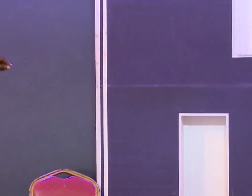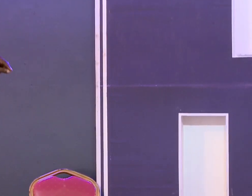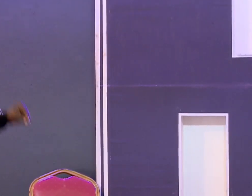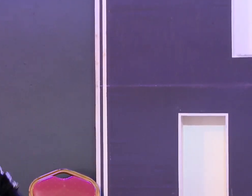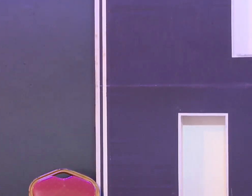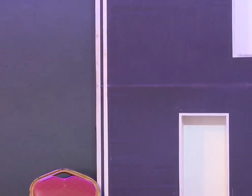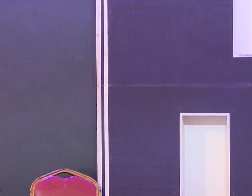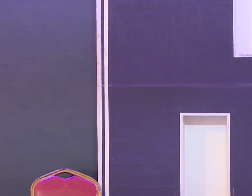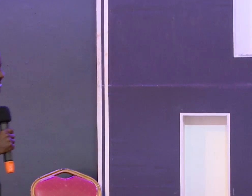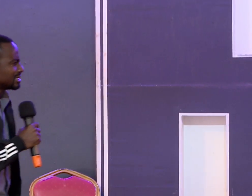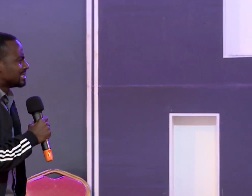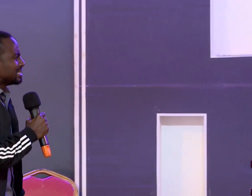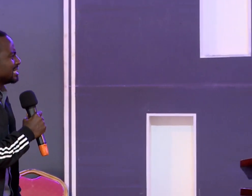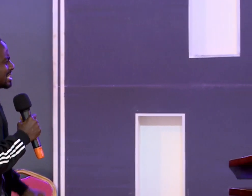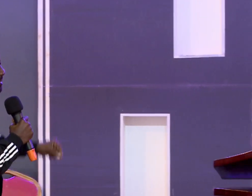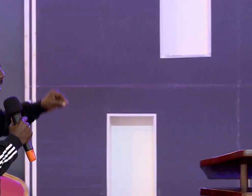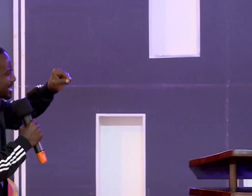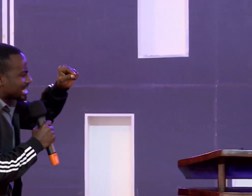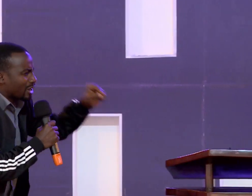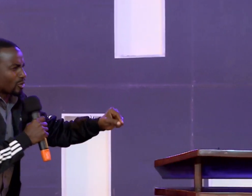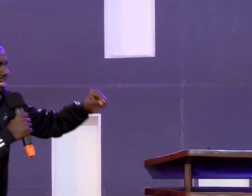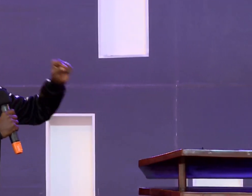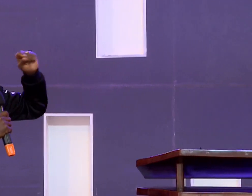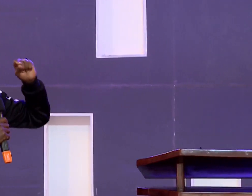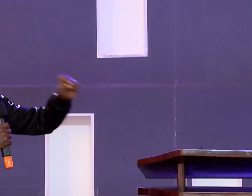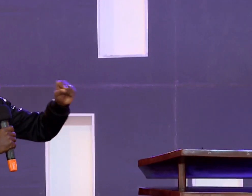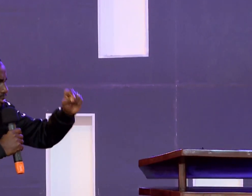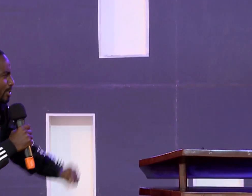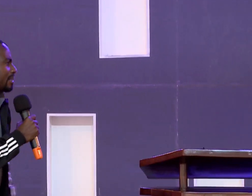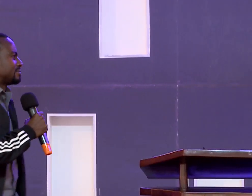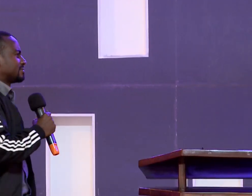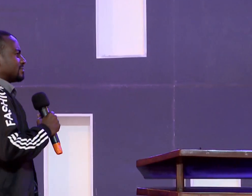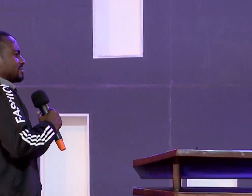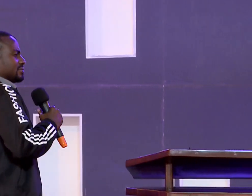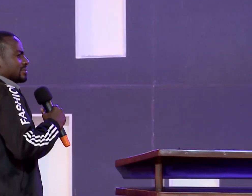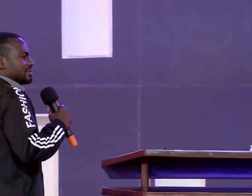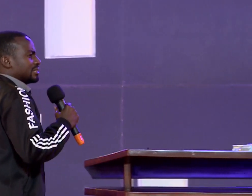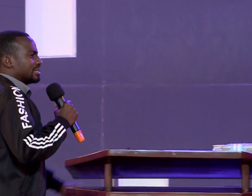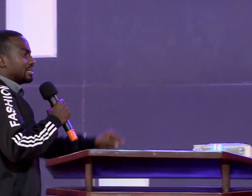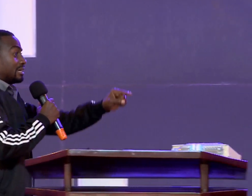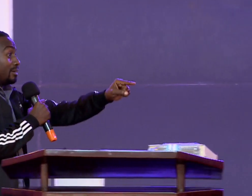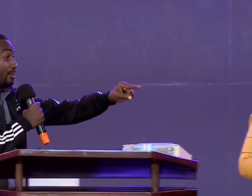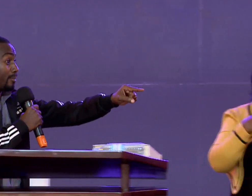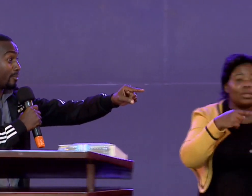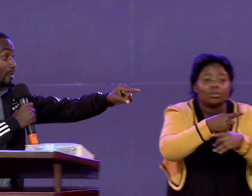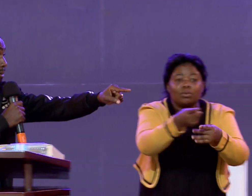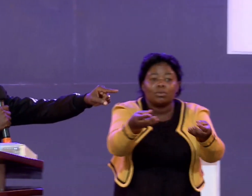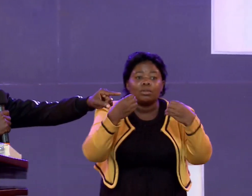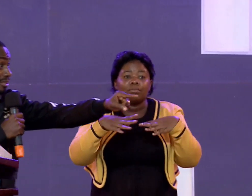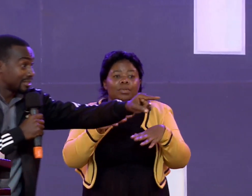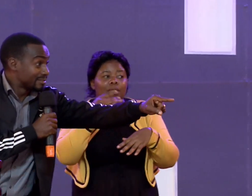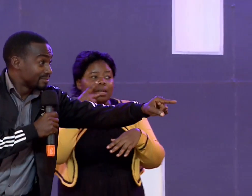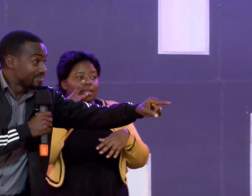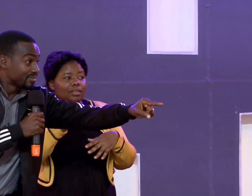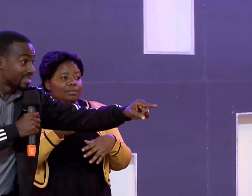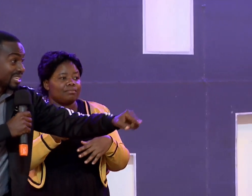ali n'ebisolo to eat with animals. Kikimu kama kiyali akola, njagala ansa gw'oba ojimpa. What was the Lord doing? I want you to give me the answer. Mukama yali